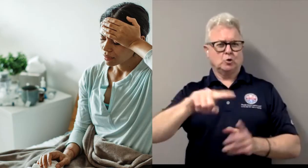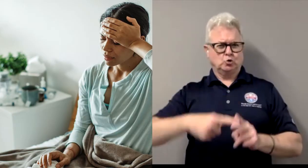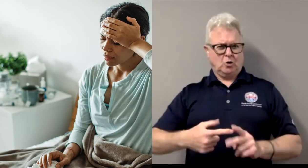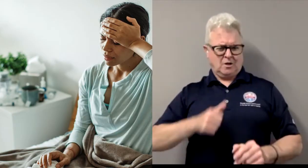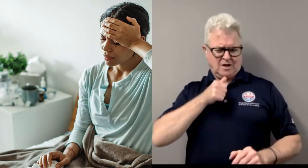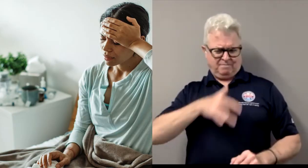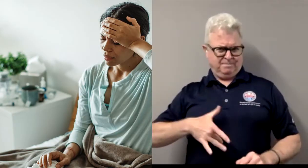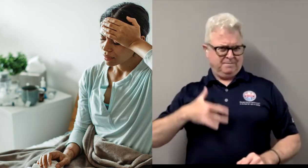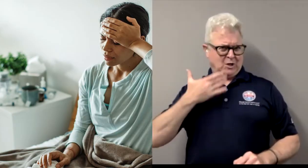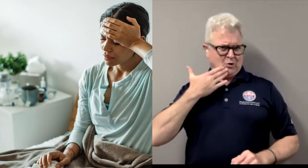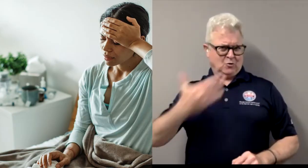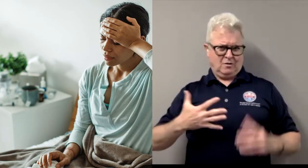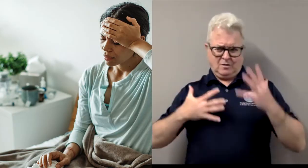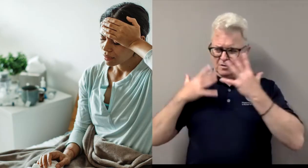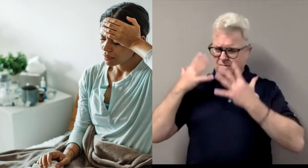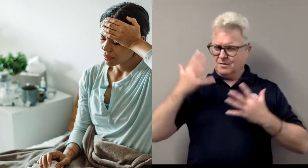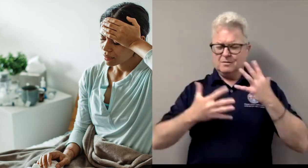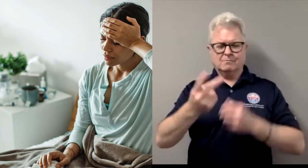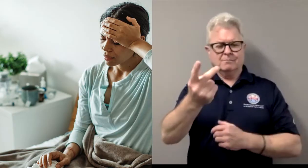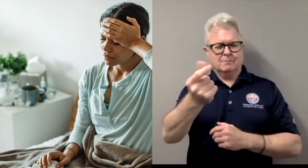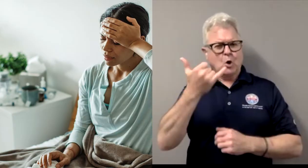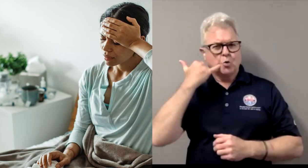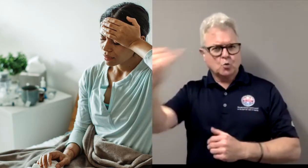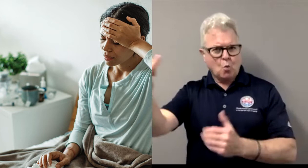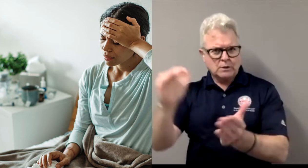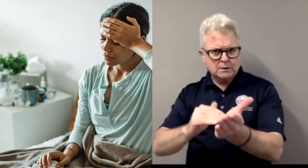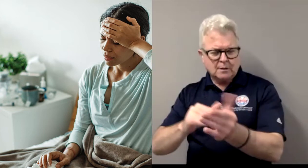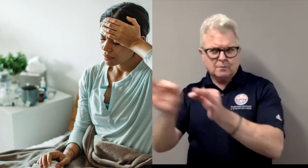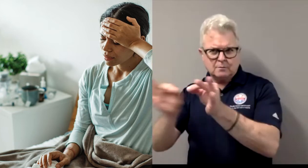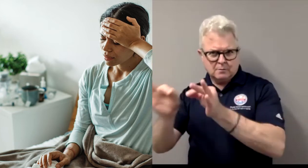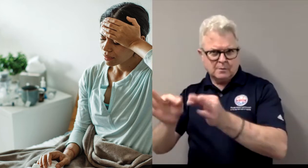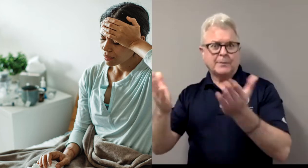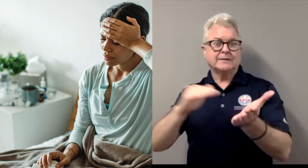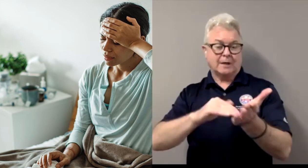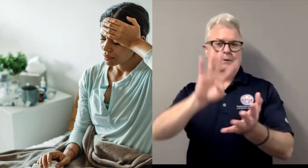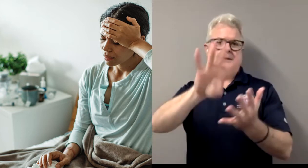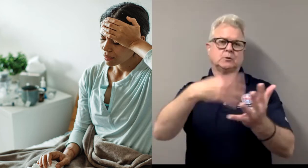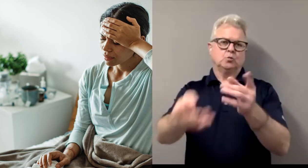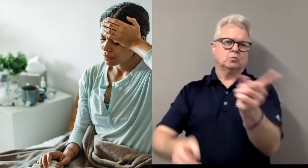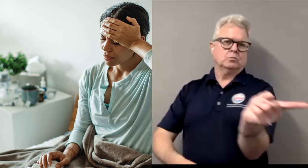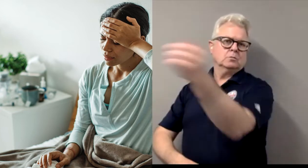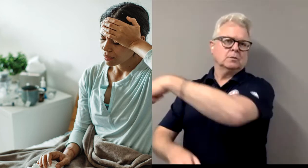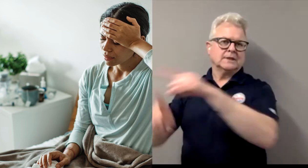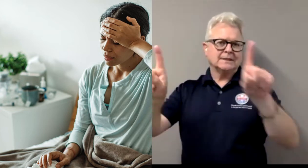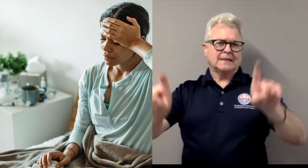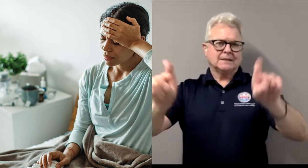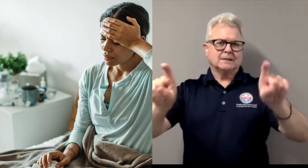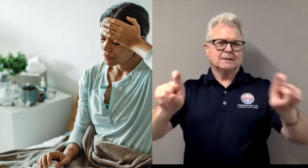testing yourself. When you start to notice that you're feeling symptoms of not feeling well, immediately call your